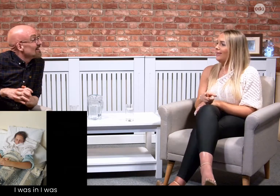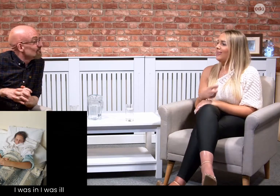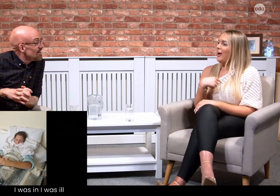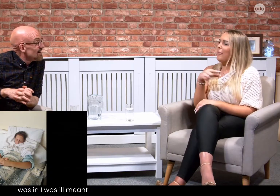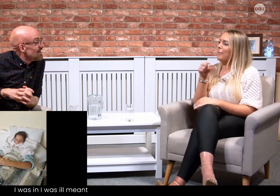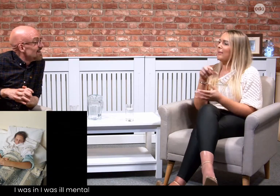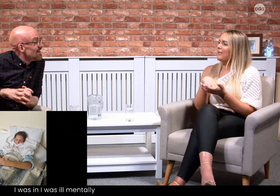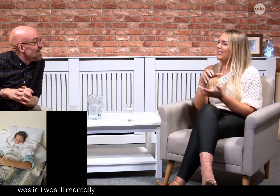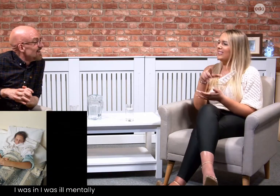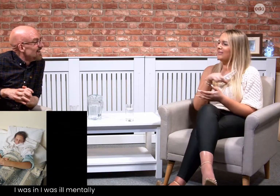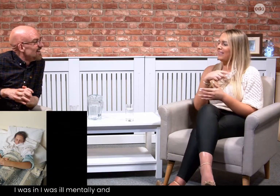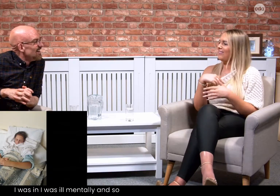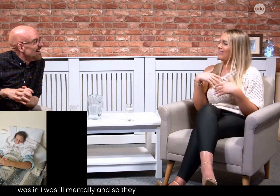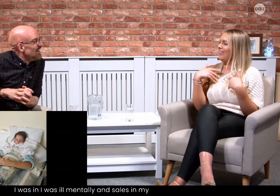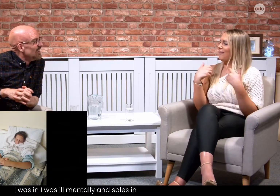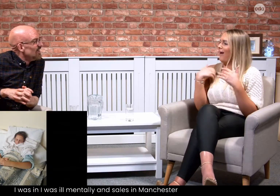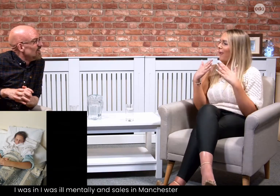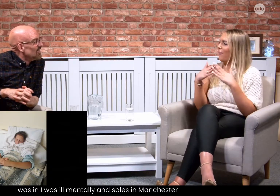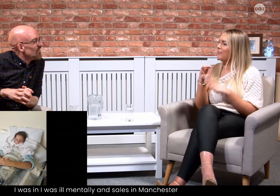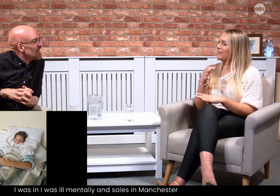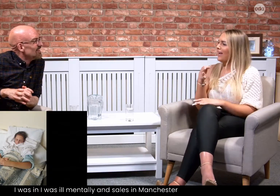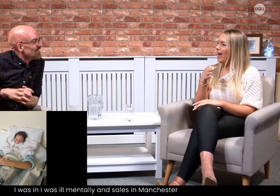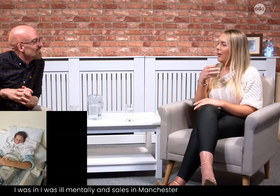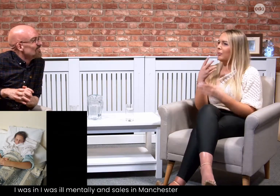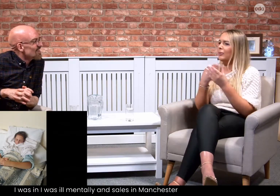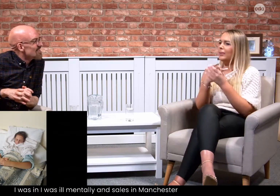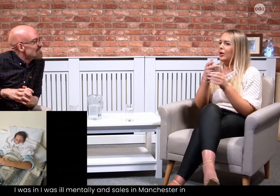in Manchester in the centre,